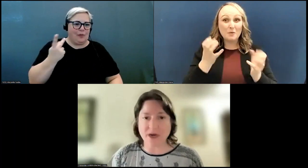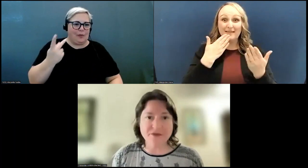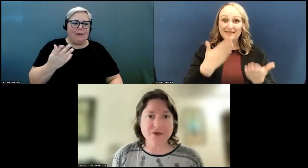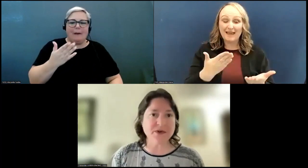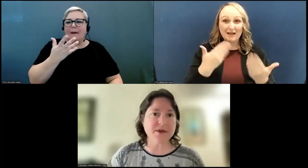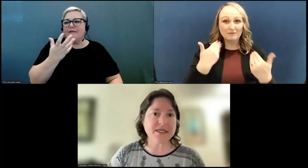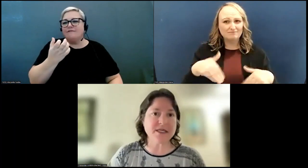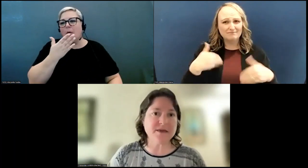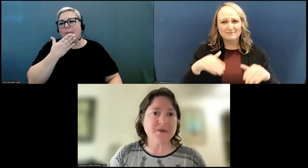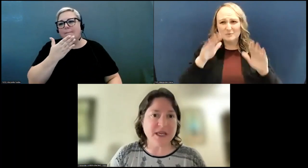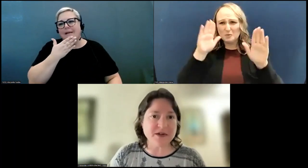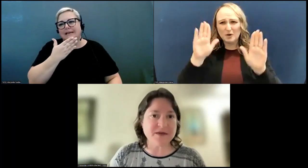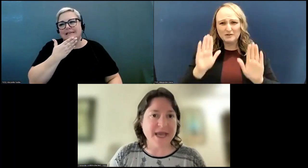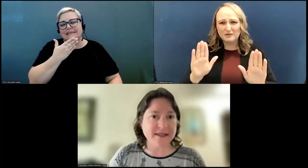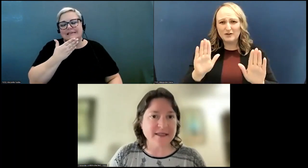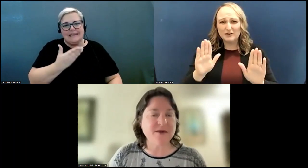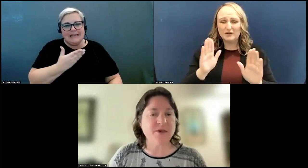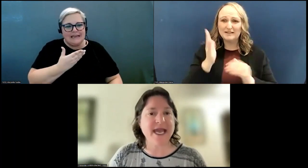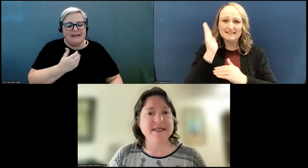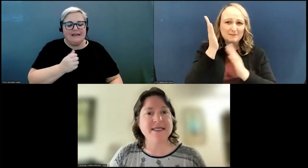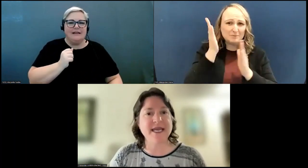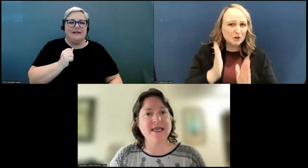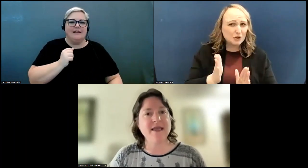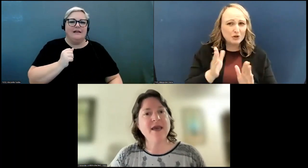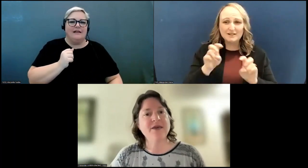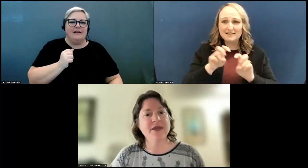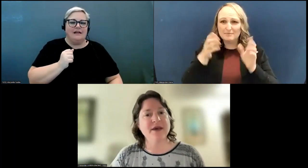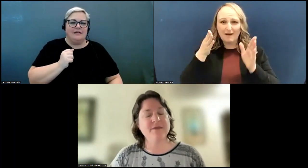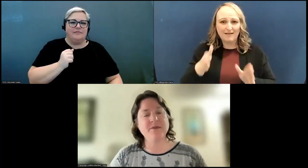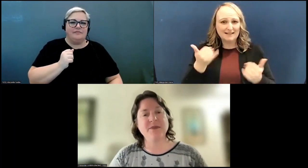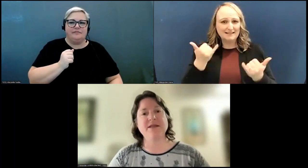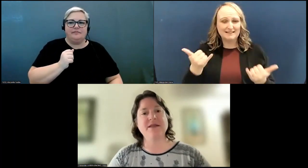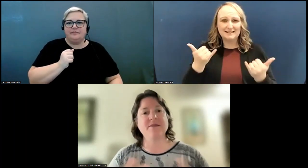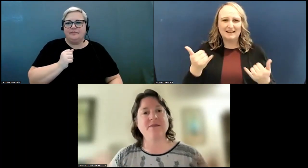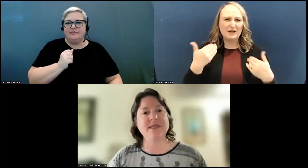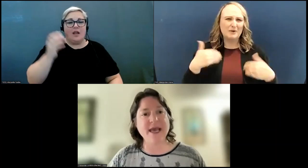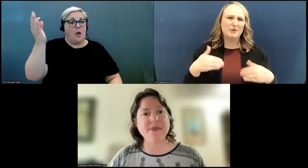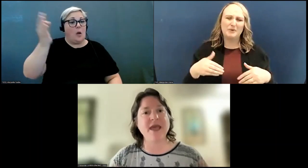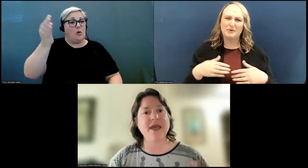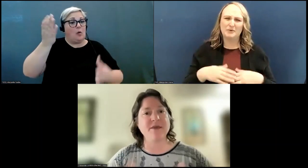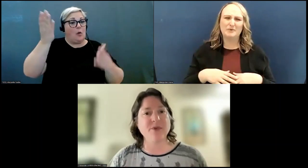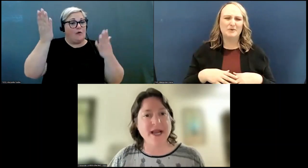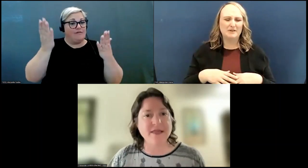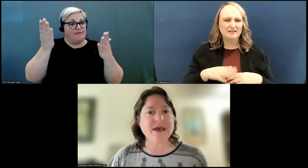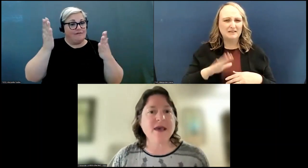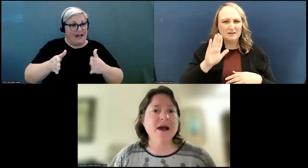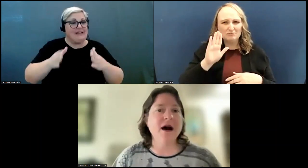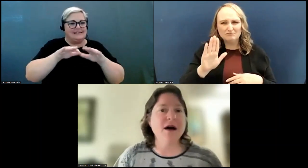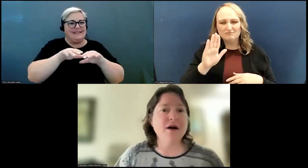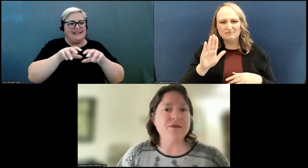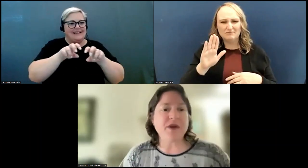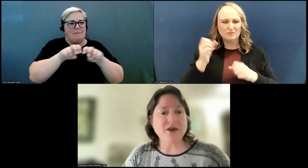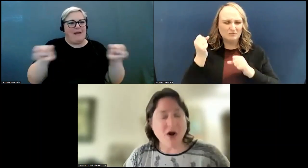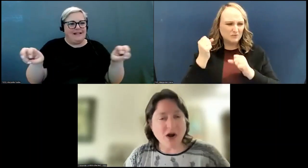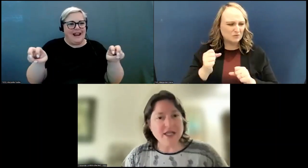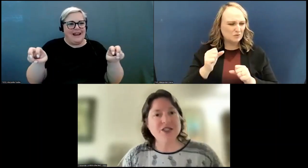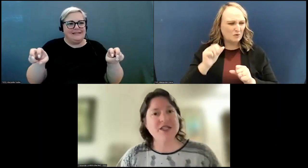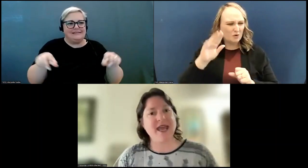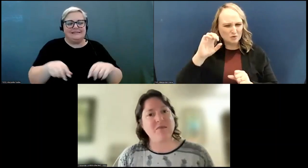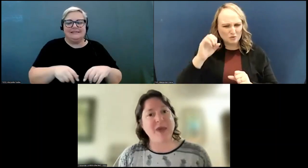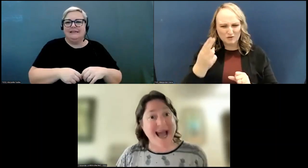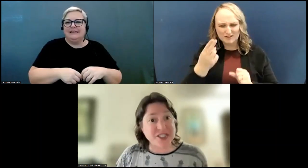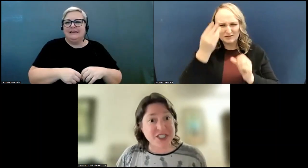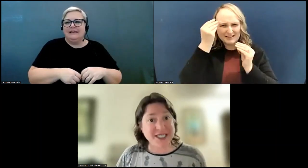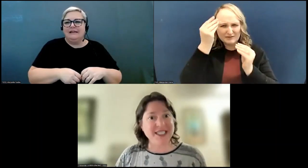truly wonderful speakers and panelists that we had today. The depth and the breadth of